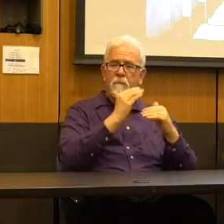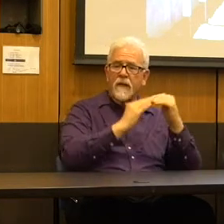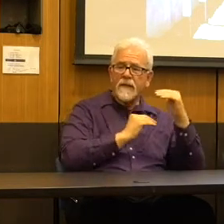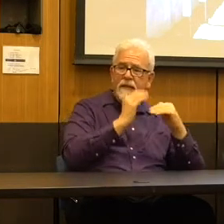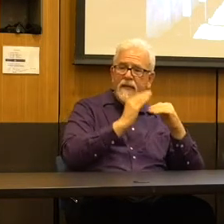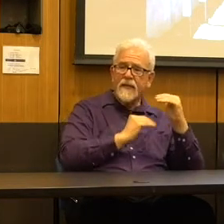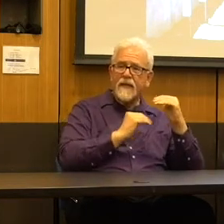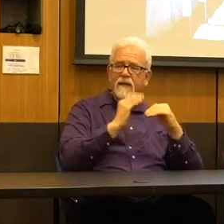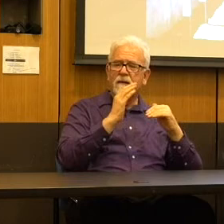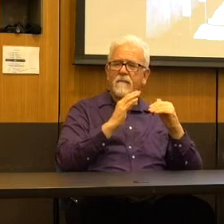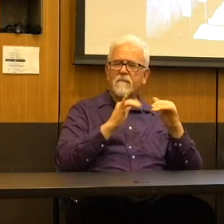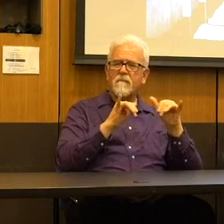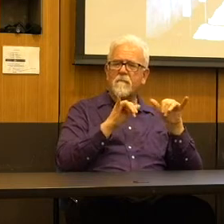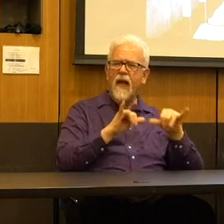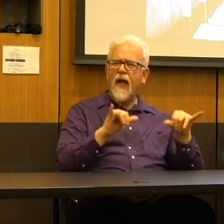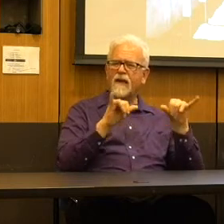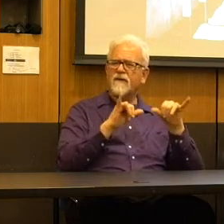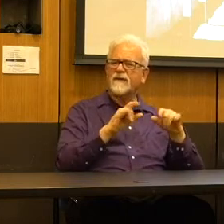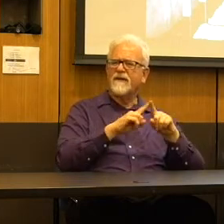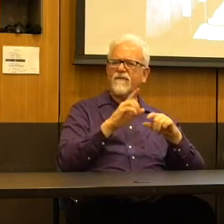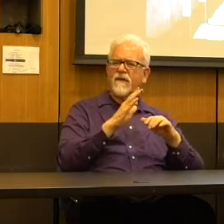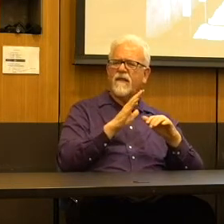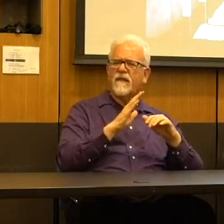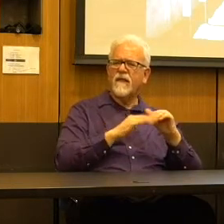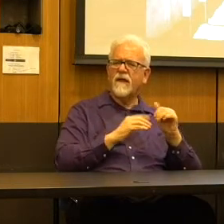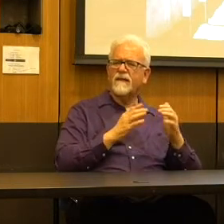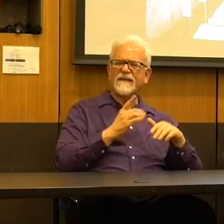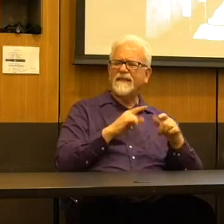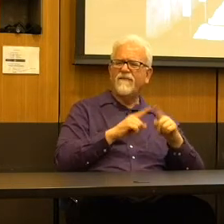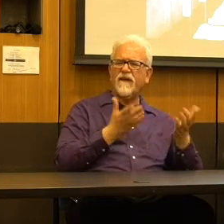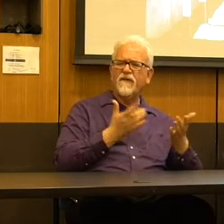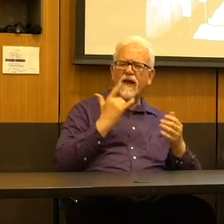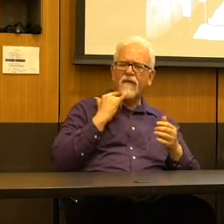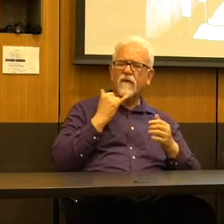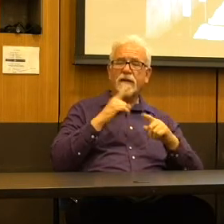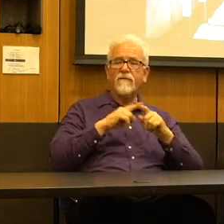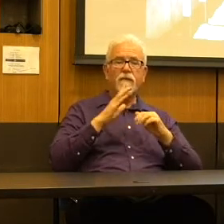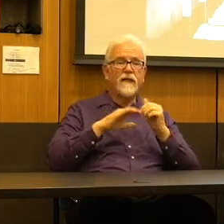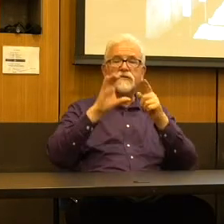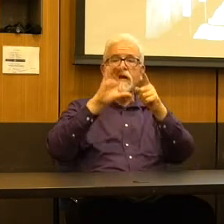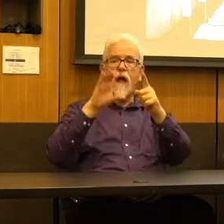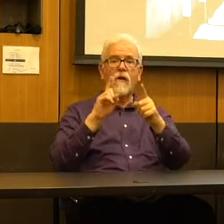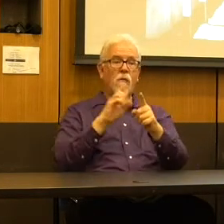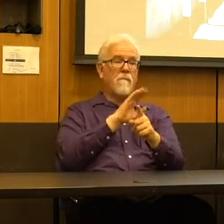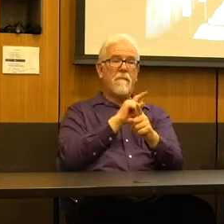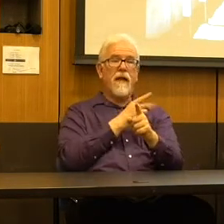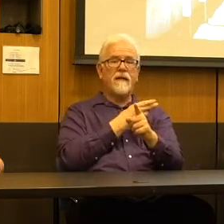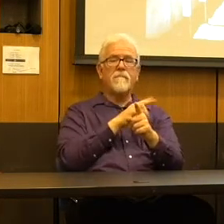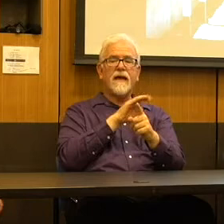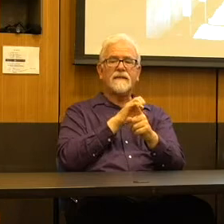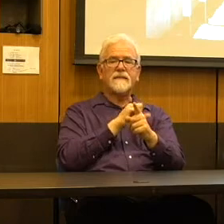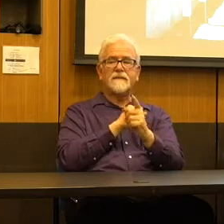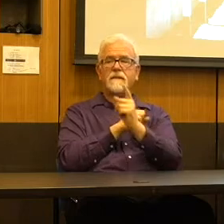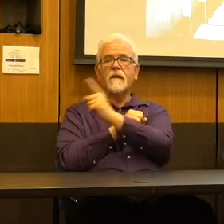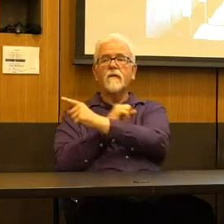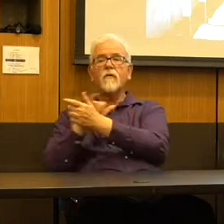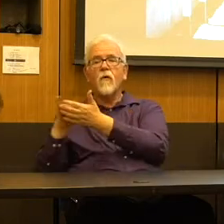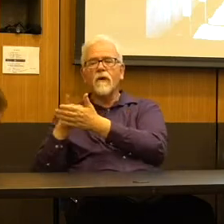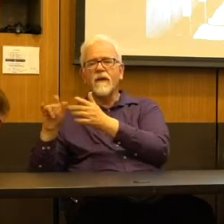in California. It's different than in Chicago, like where Bess is, or New York, where I am, where everything is so vertical. California is really